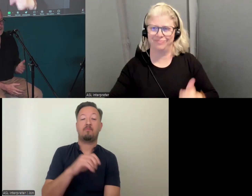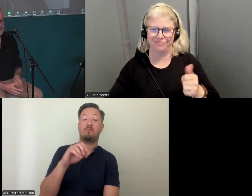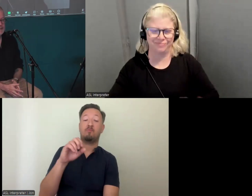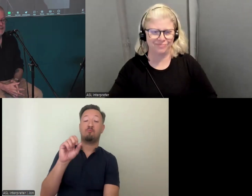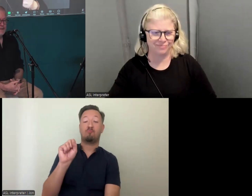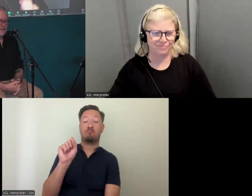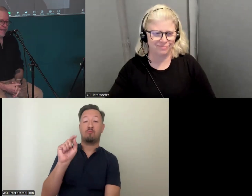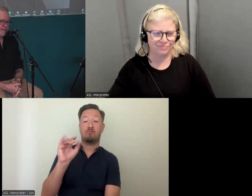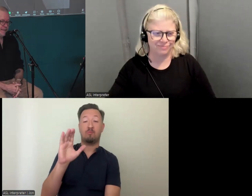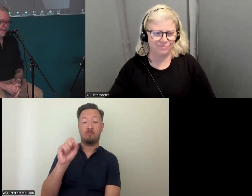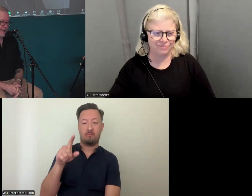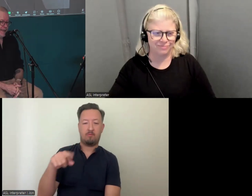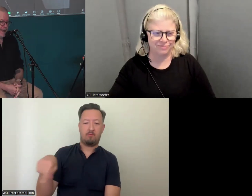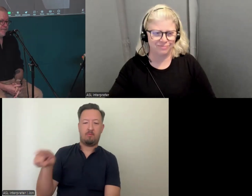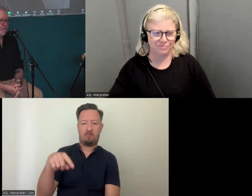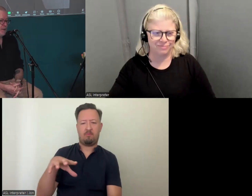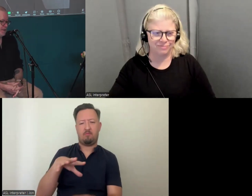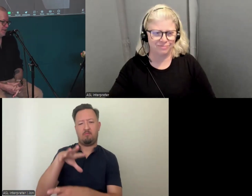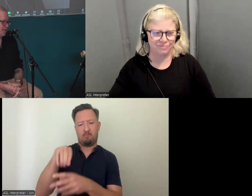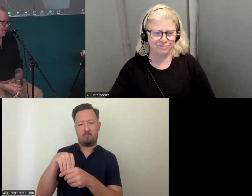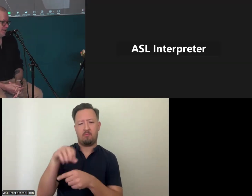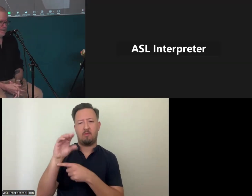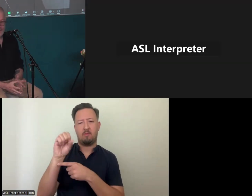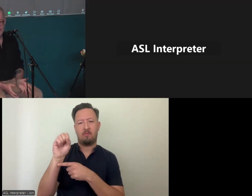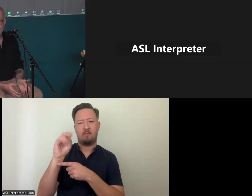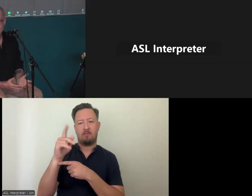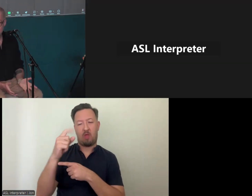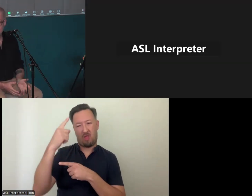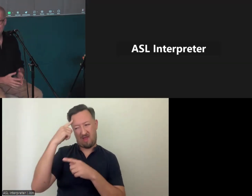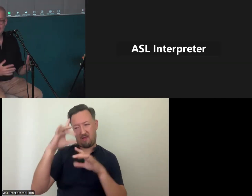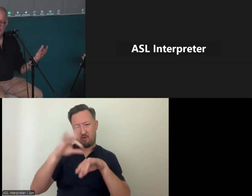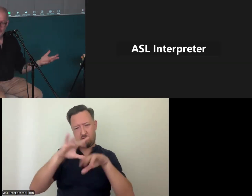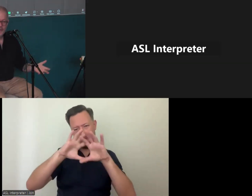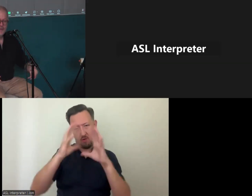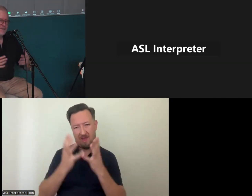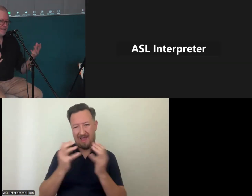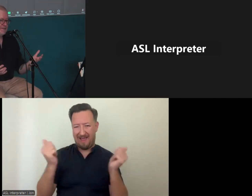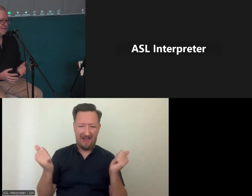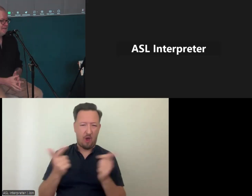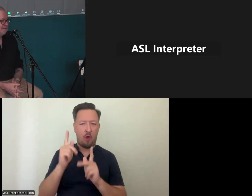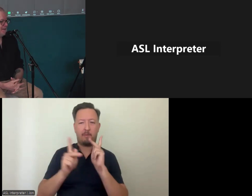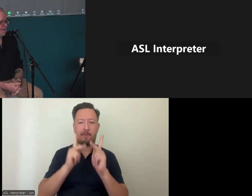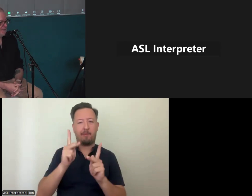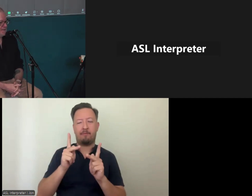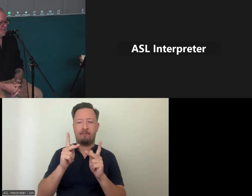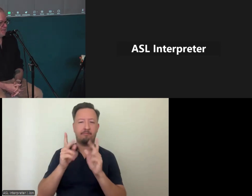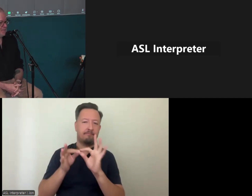that they thought that everyone on earth is our brother and sister, or whatever other